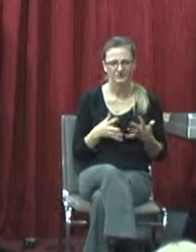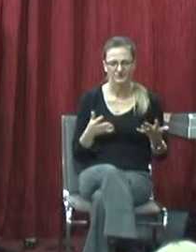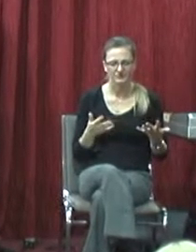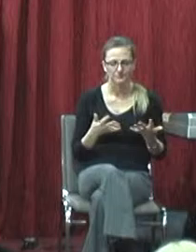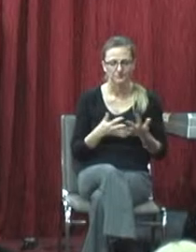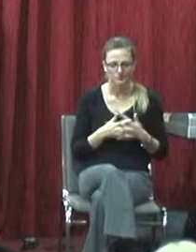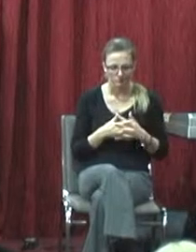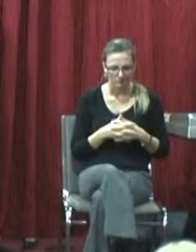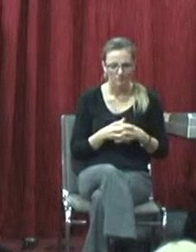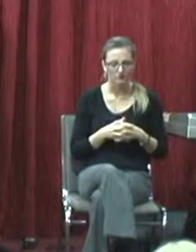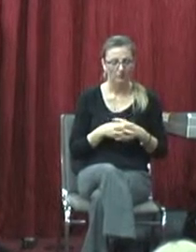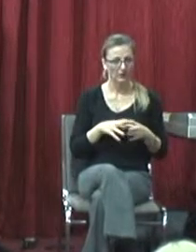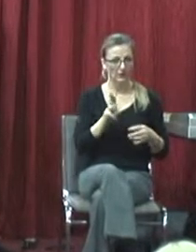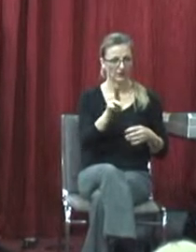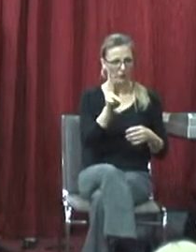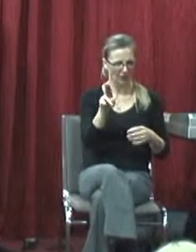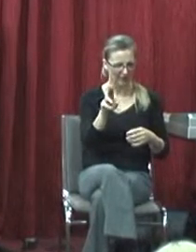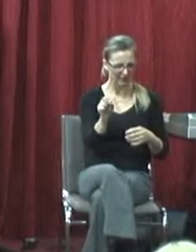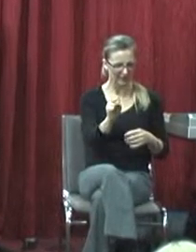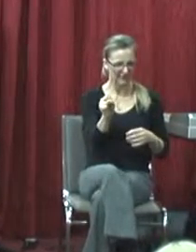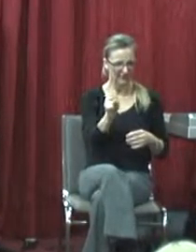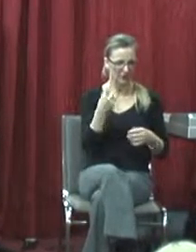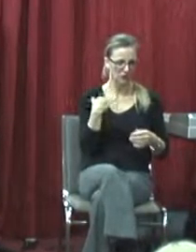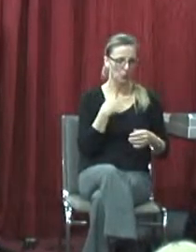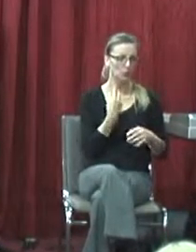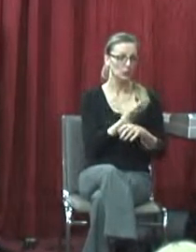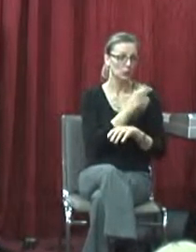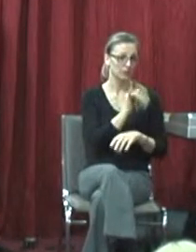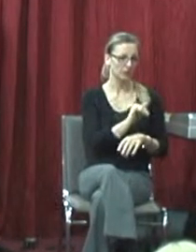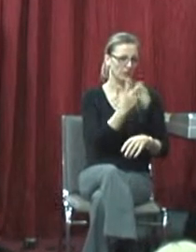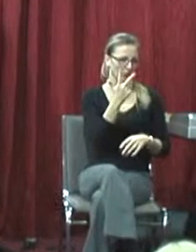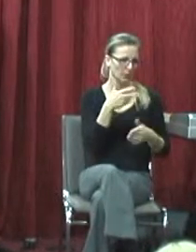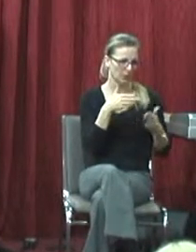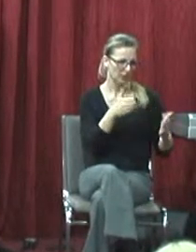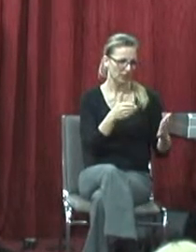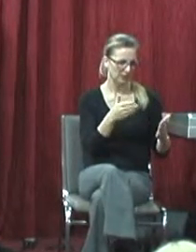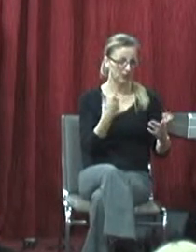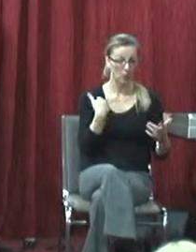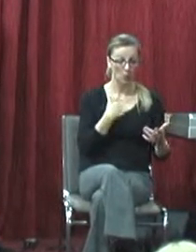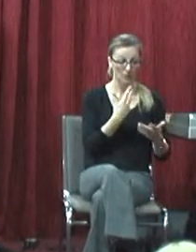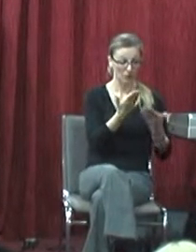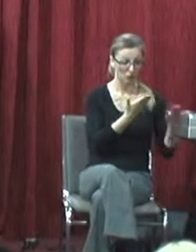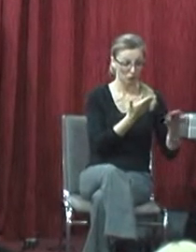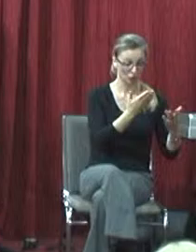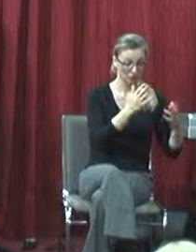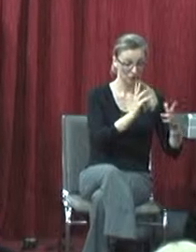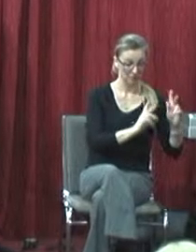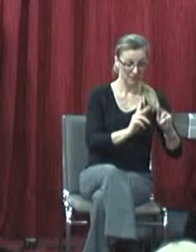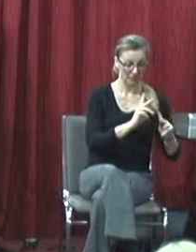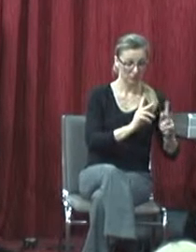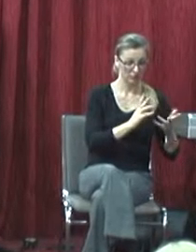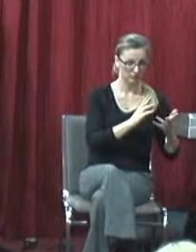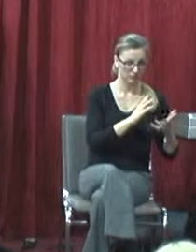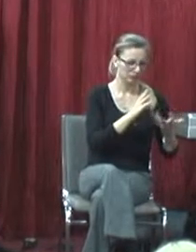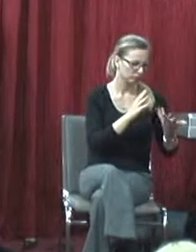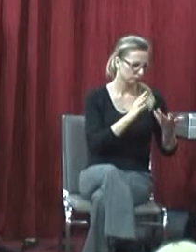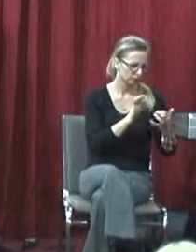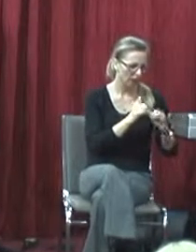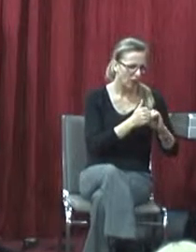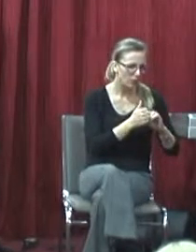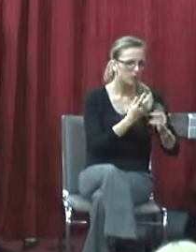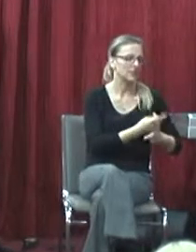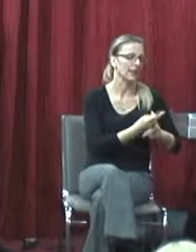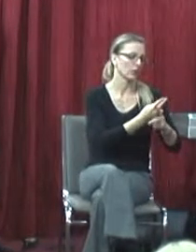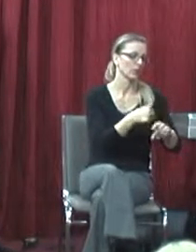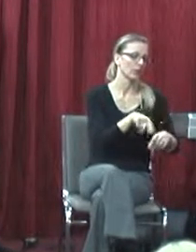Well, in the United States, I think we use it in three ways. We serve people by caring for them, like a nurse would serve